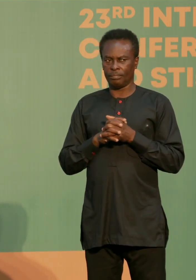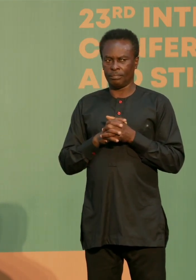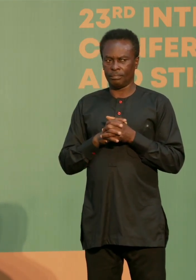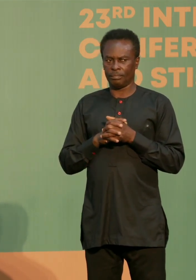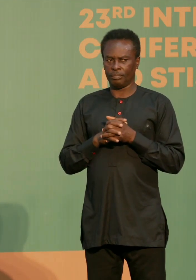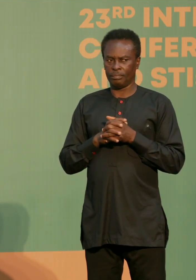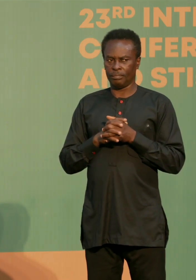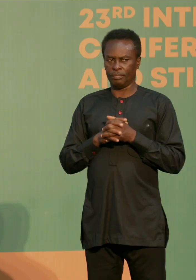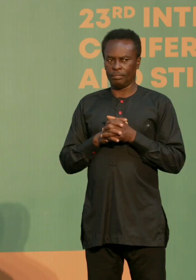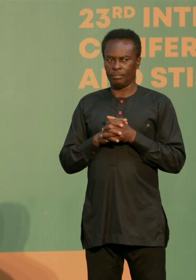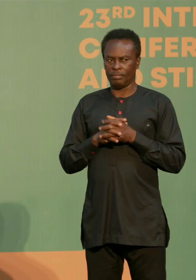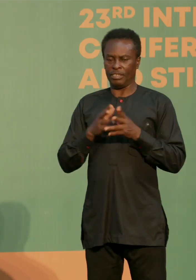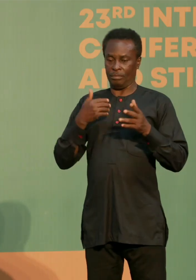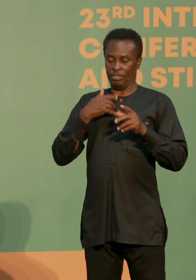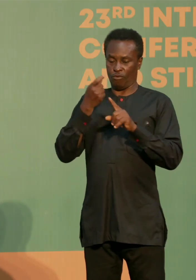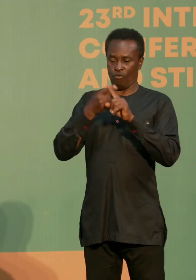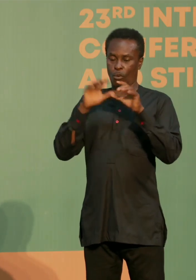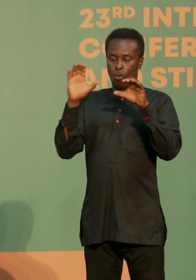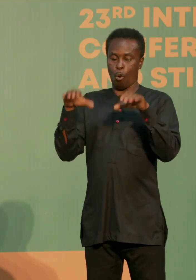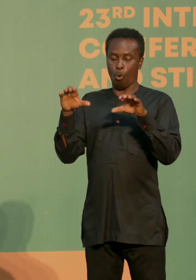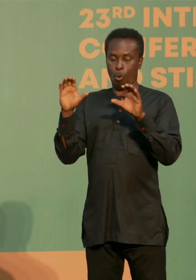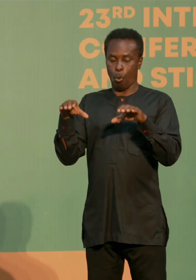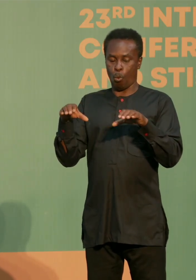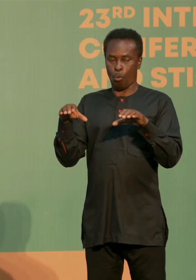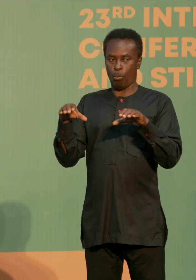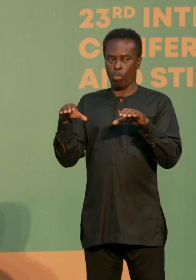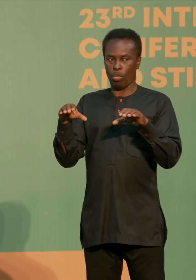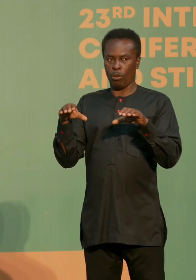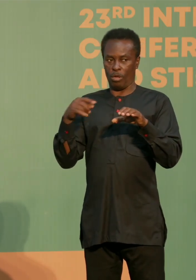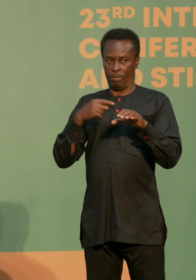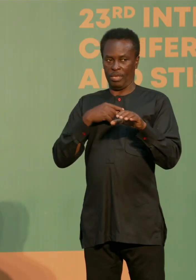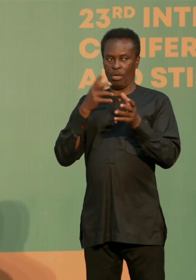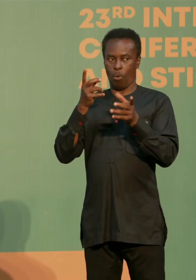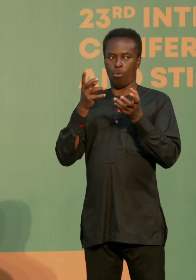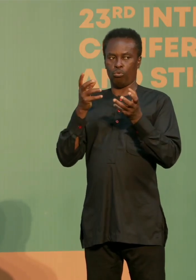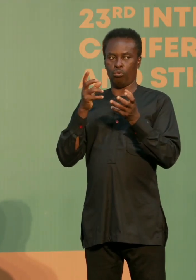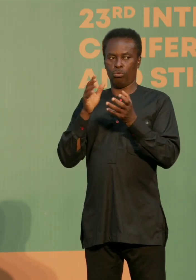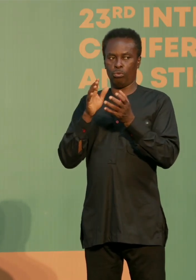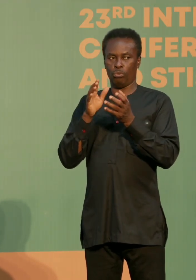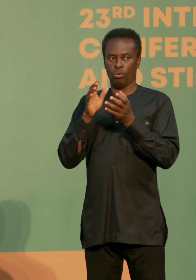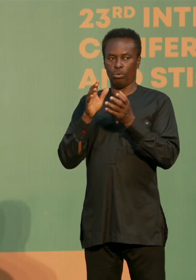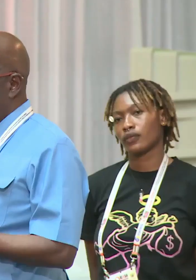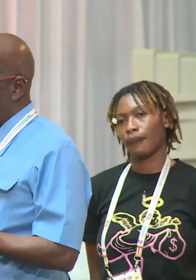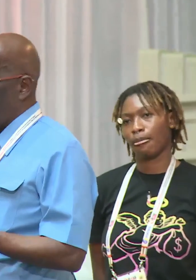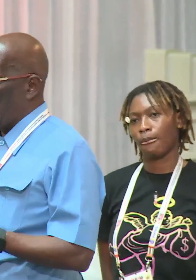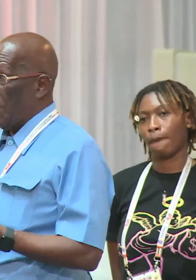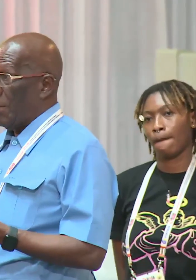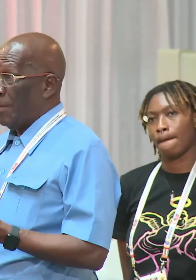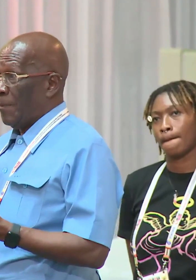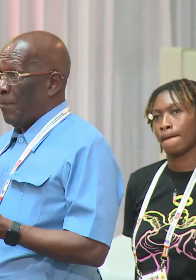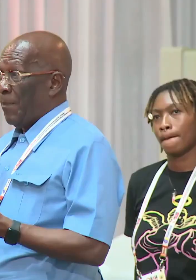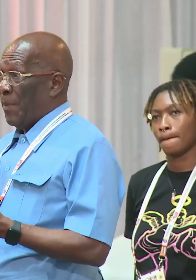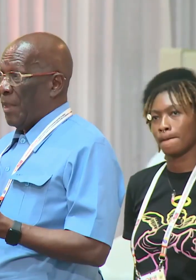Je viens de DRC. Je voudrais poser 2 questions.